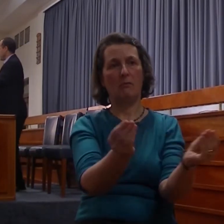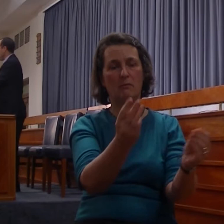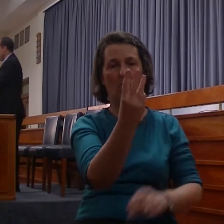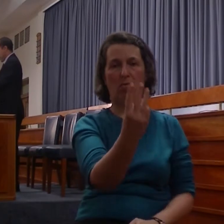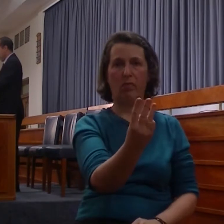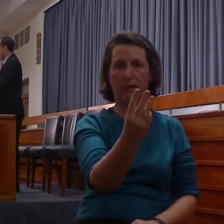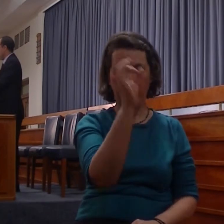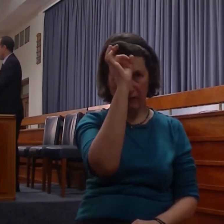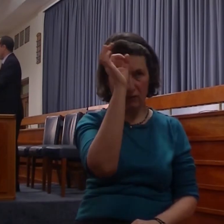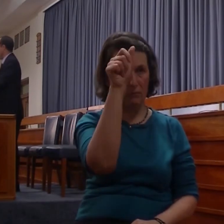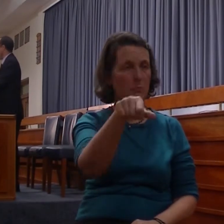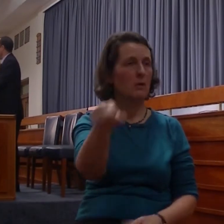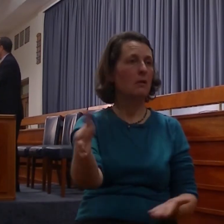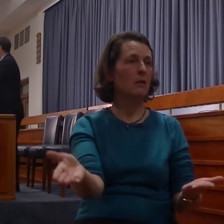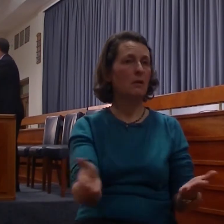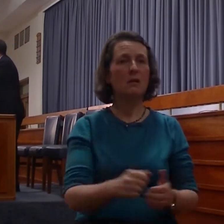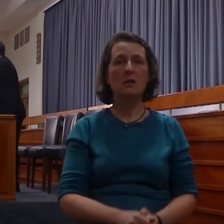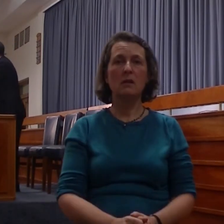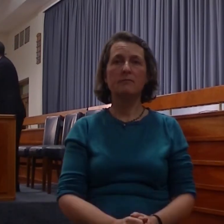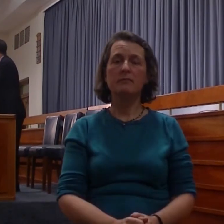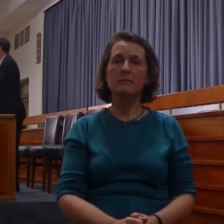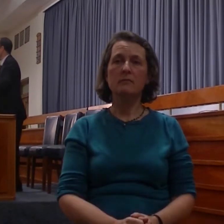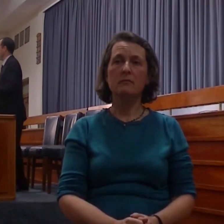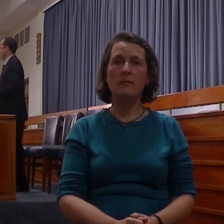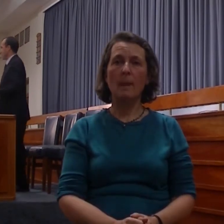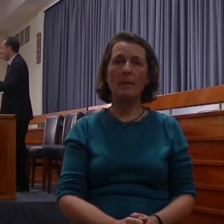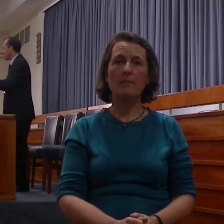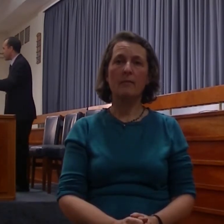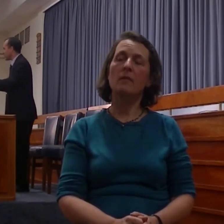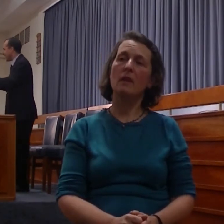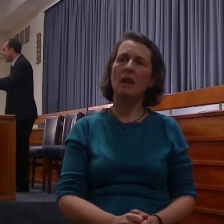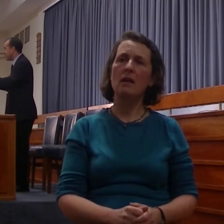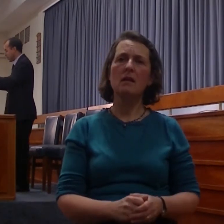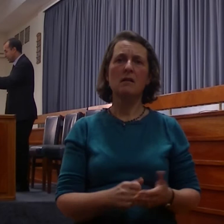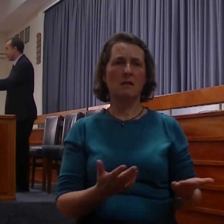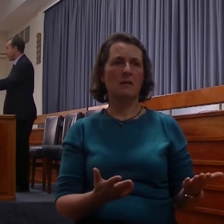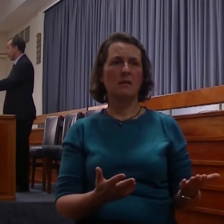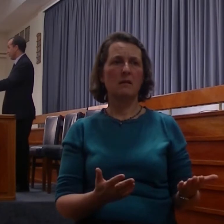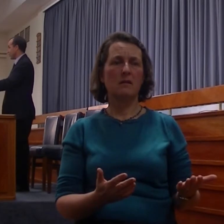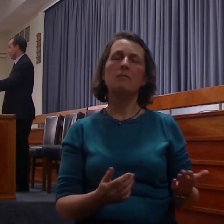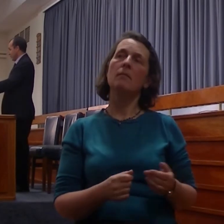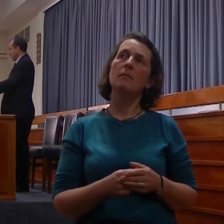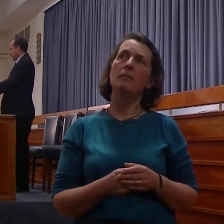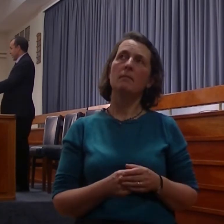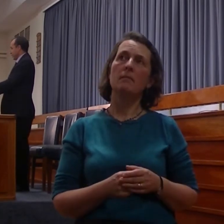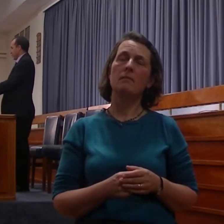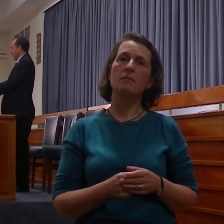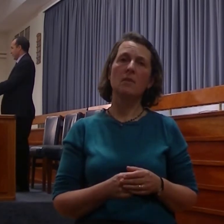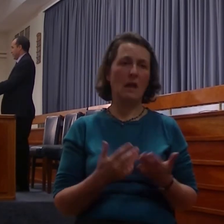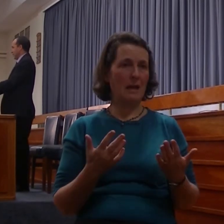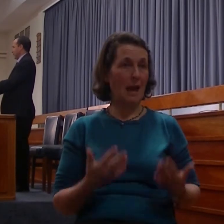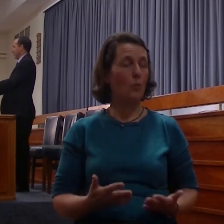shadow, ruins. Nothing else. No believers. Even some of the seven churches that we are studying, some